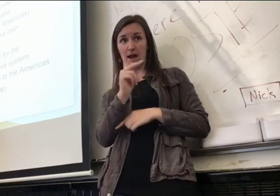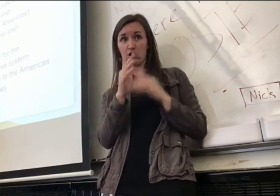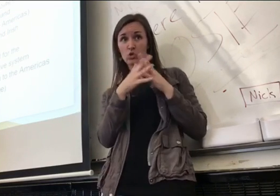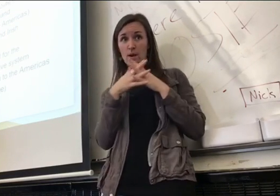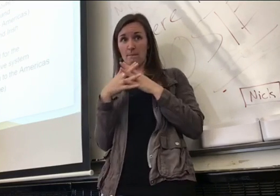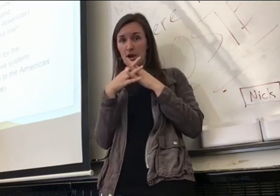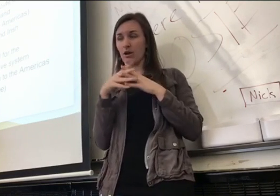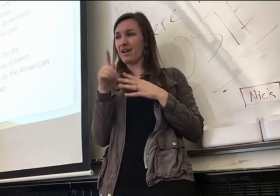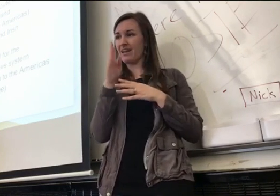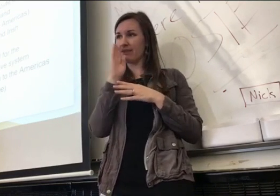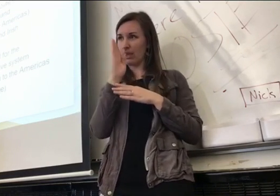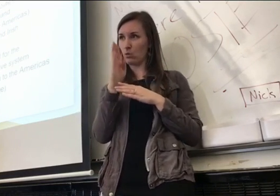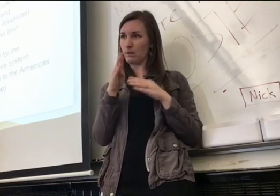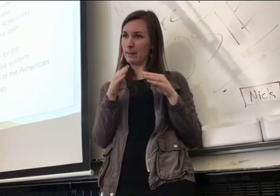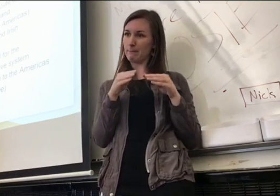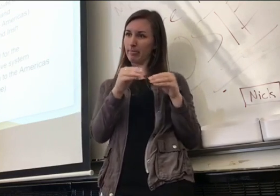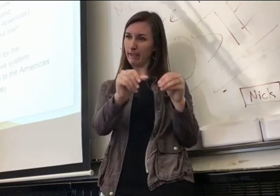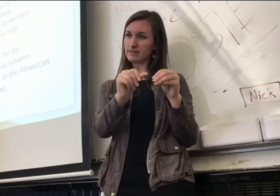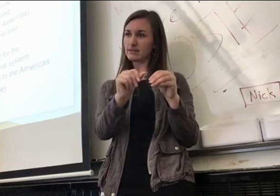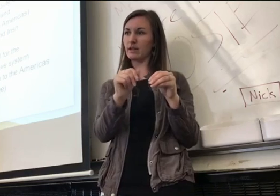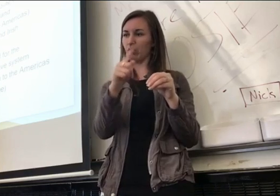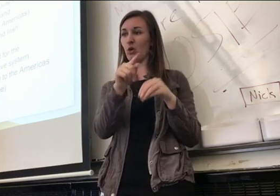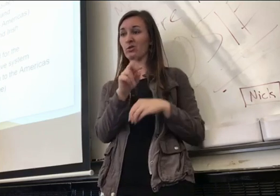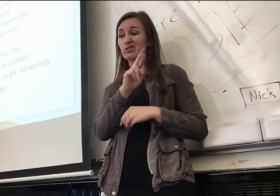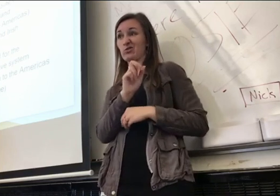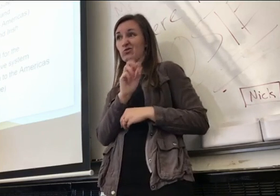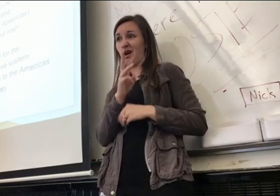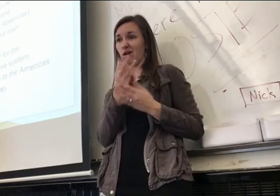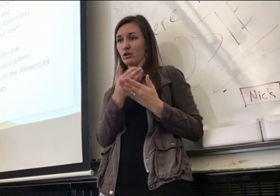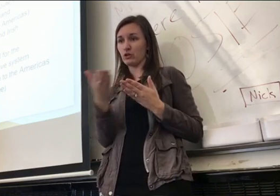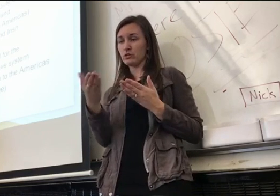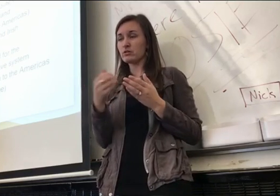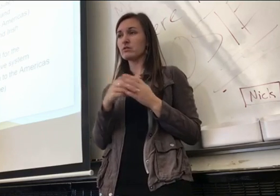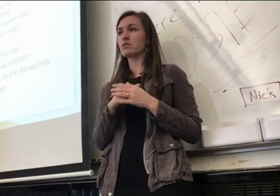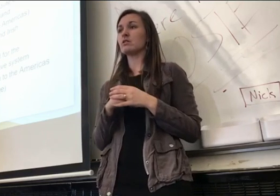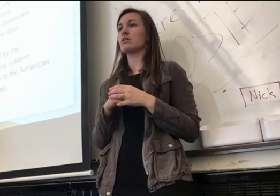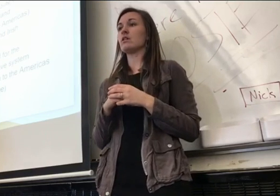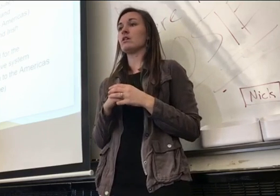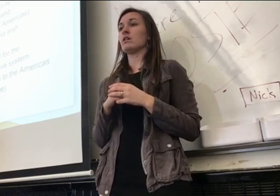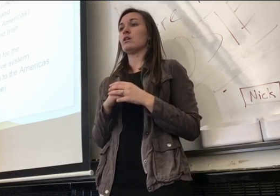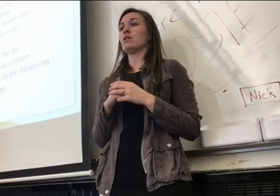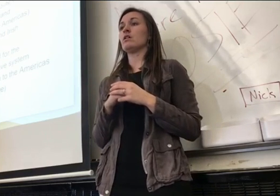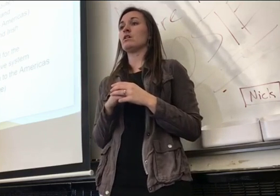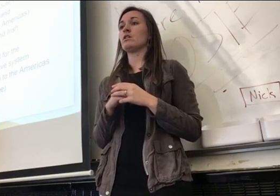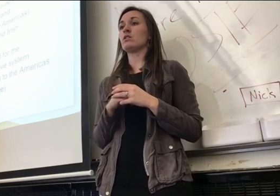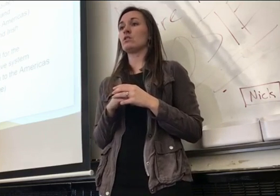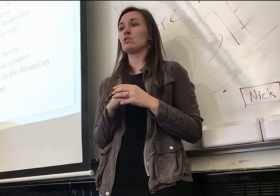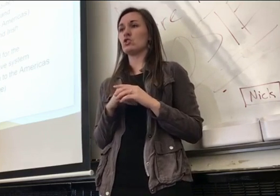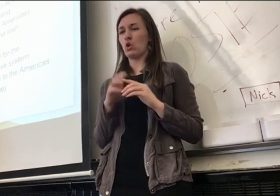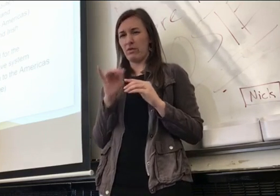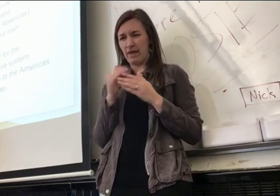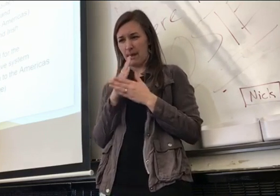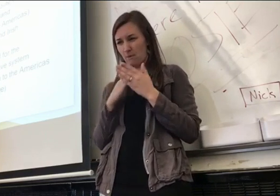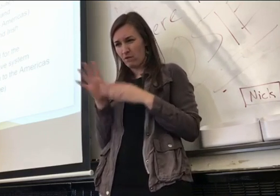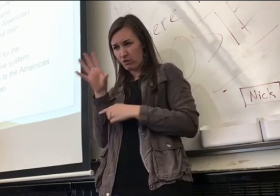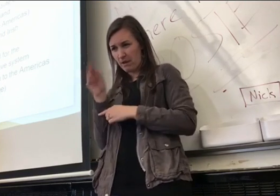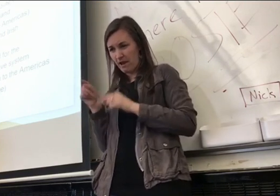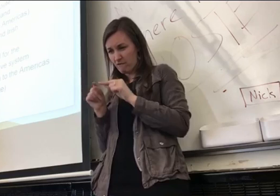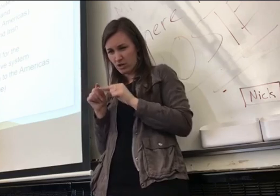which is the place that goes from Africa and goes over into America, what is that part called?